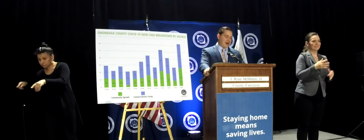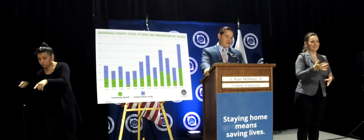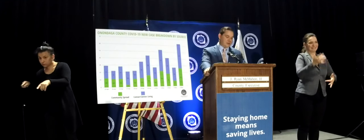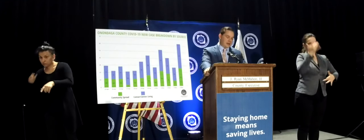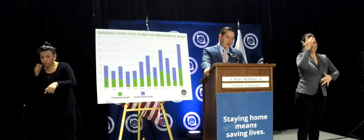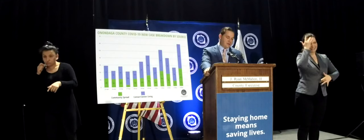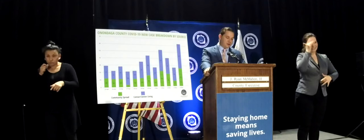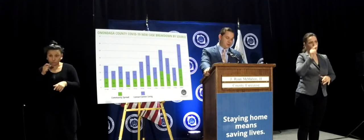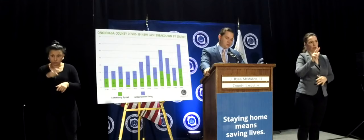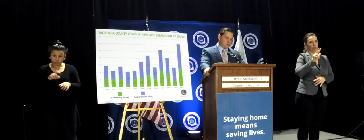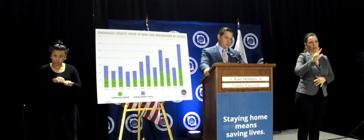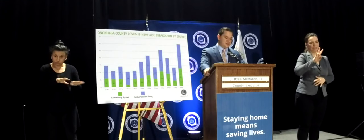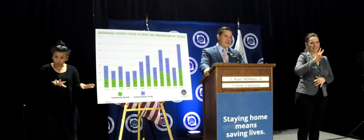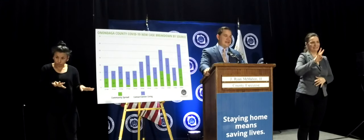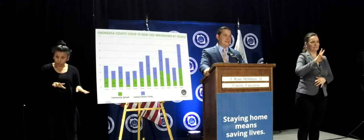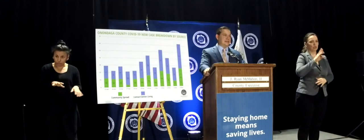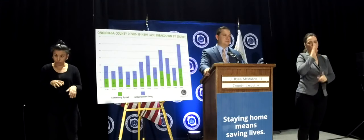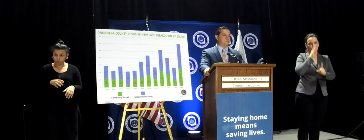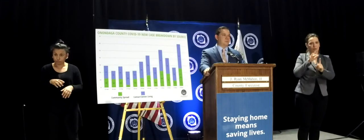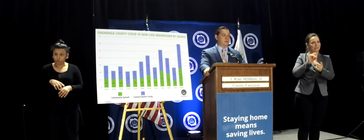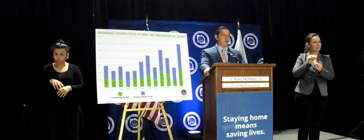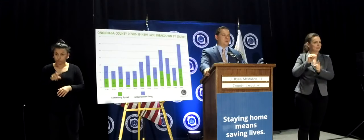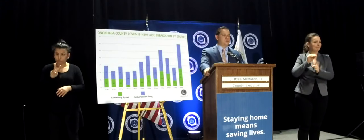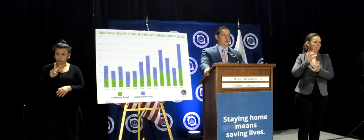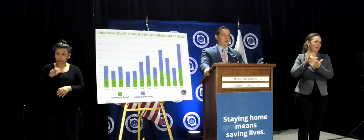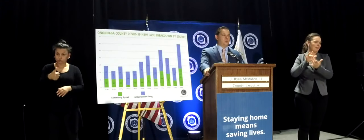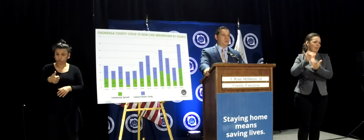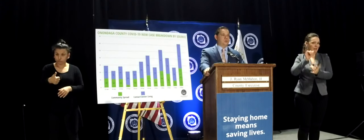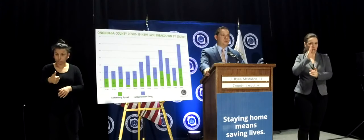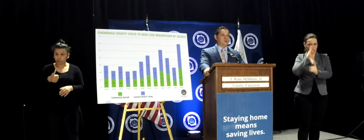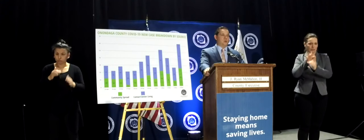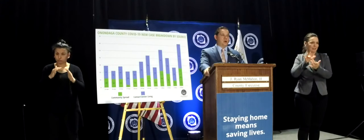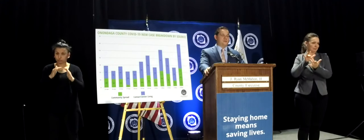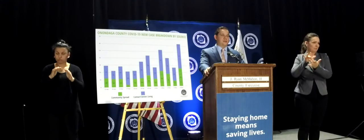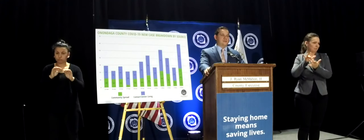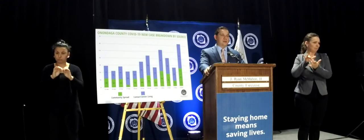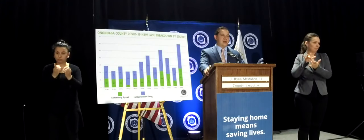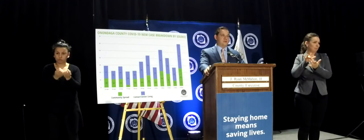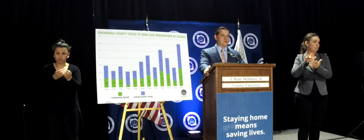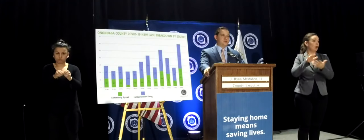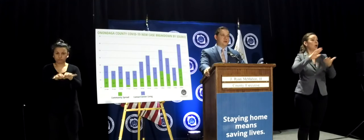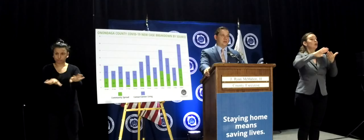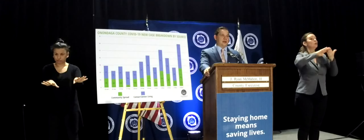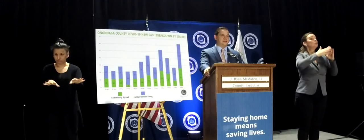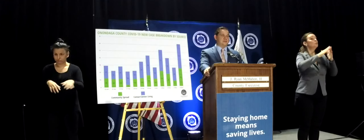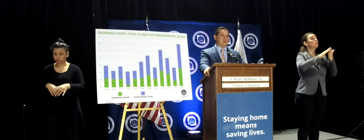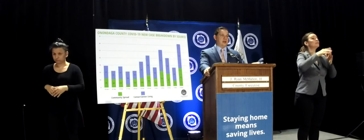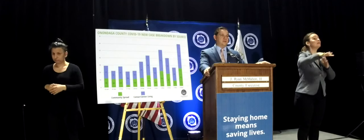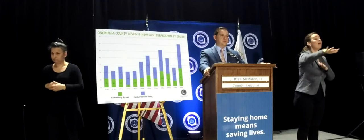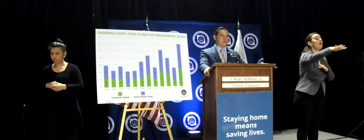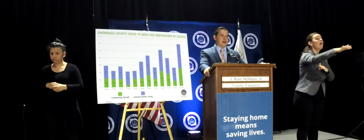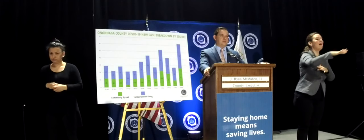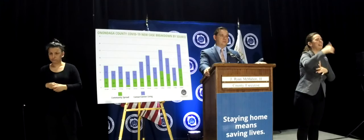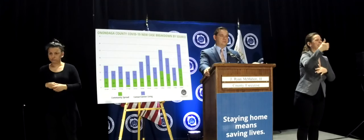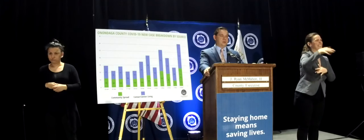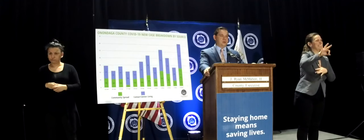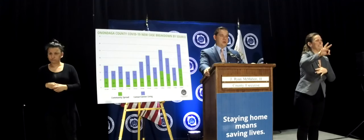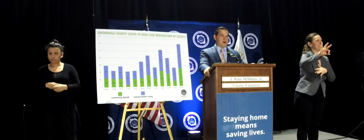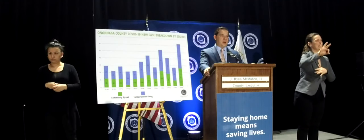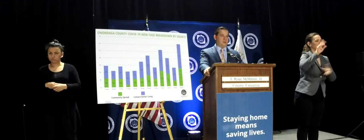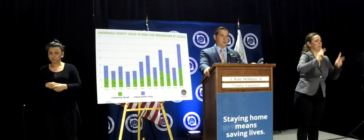spread 5-day average is 19. So we usually work off 7-day averages. Our last 7-day average was